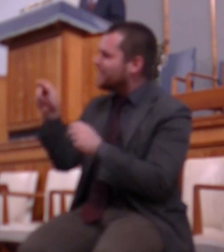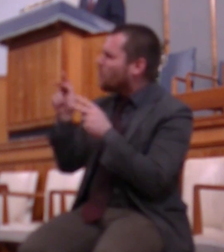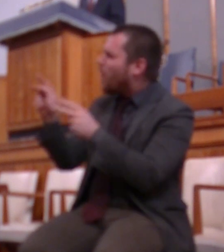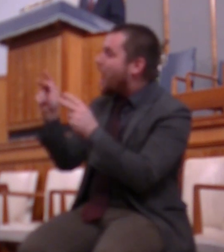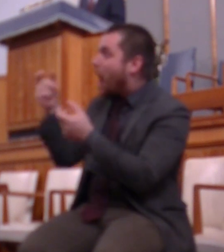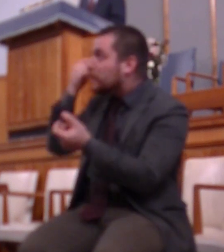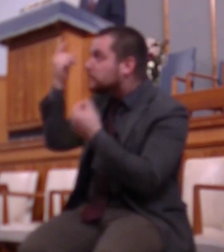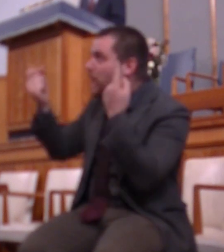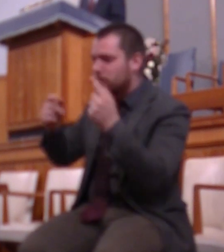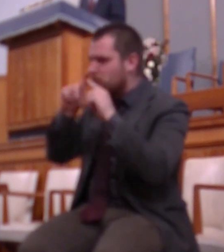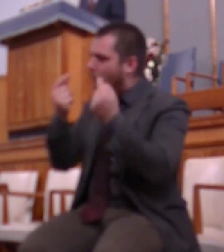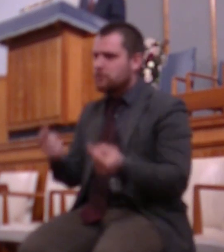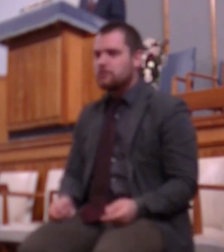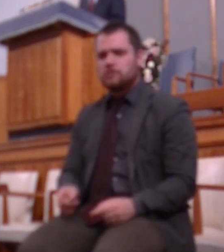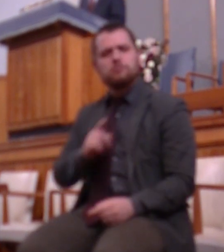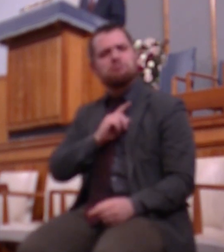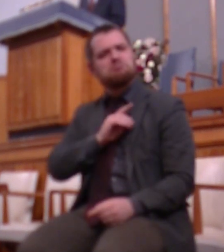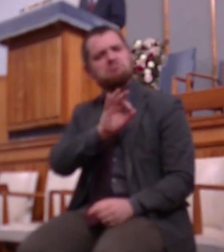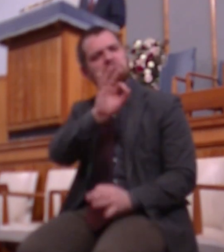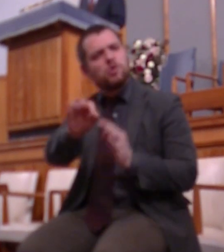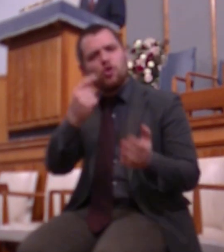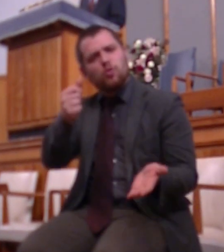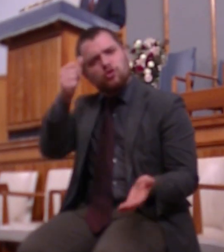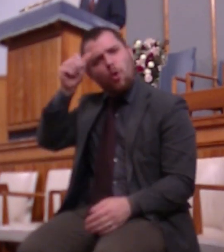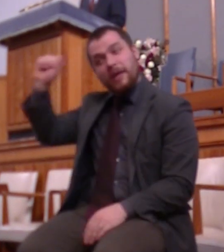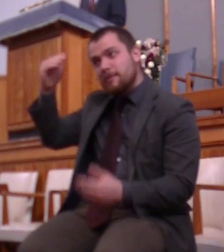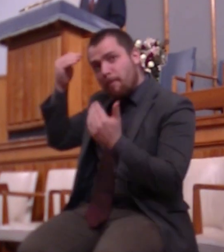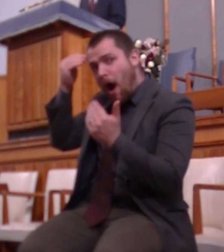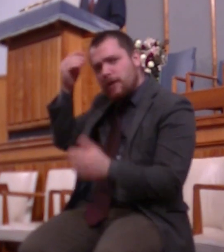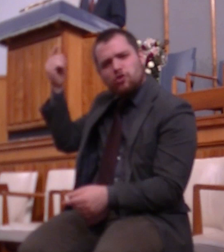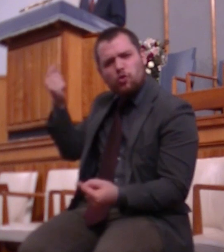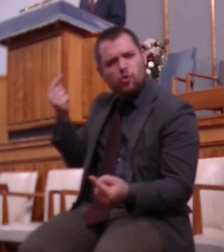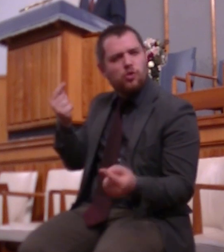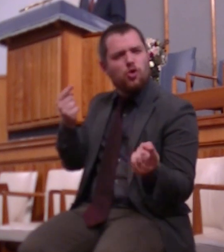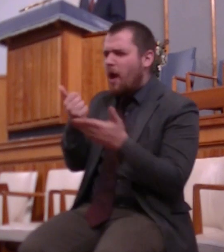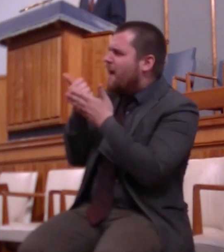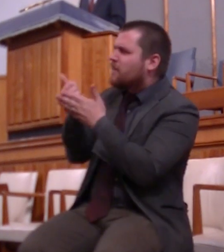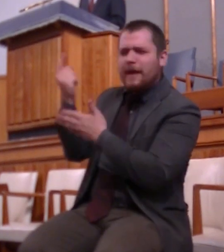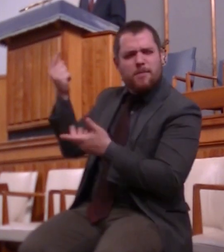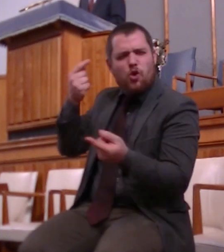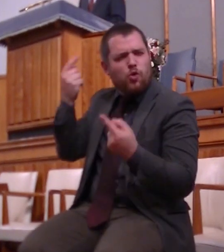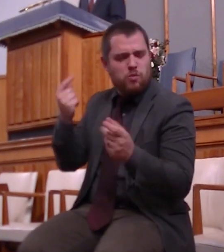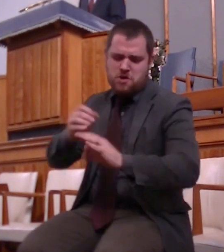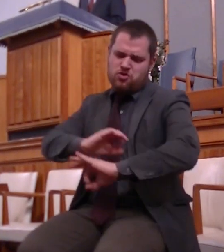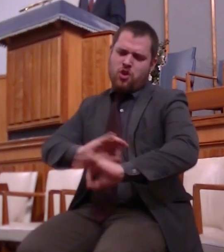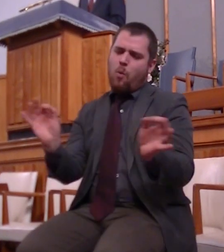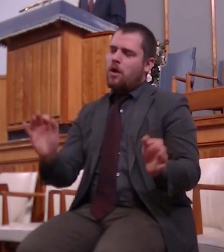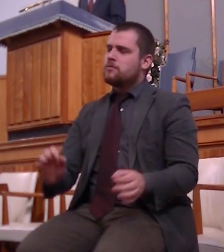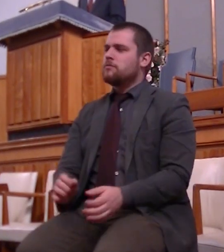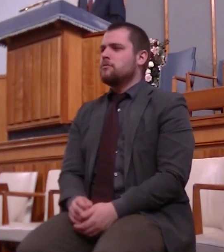who hath known the mind of the Lord, or who hath been his counselor? Oh, the